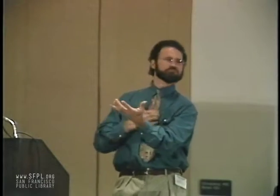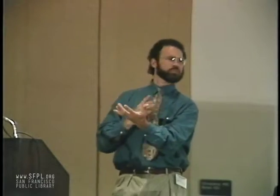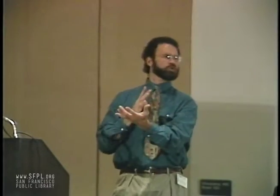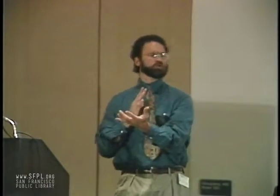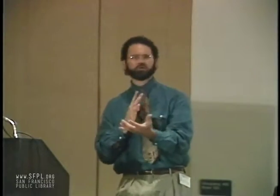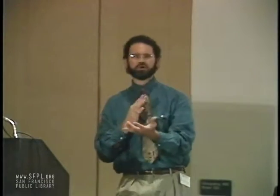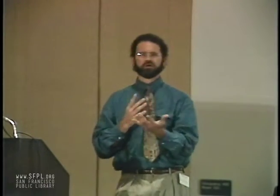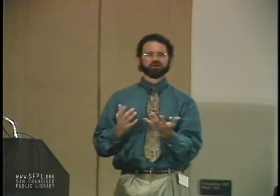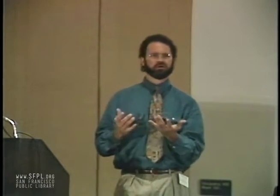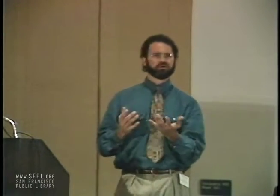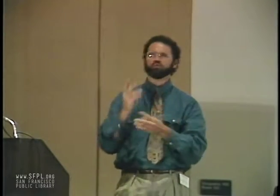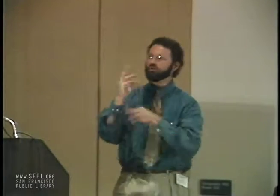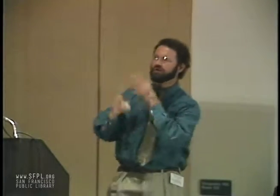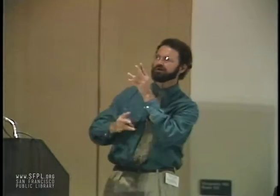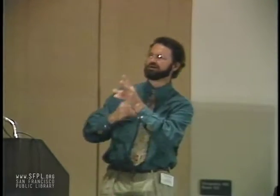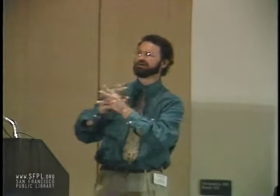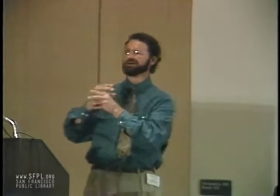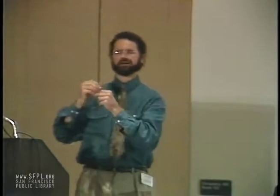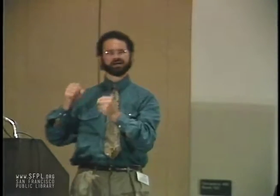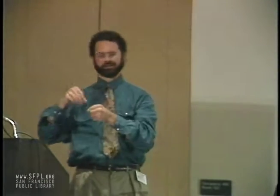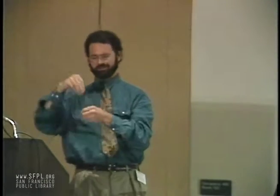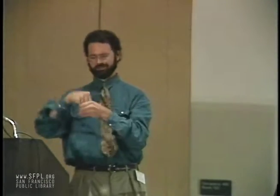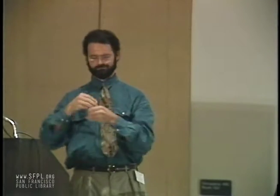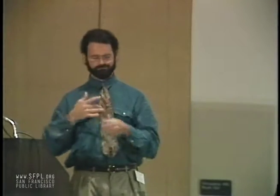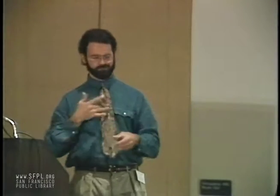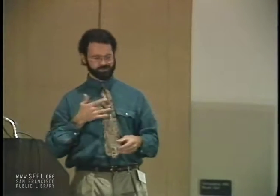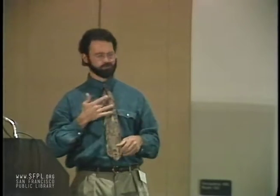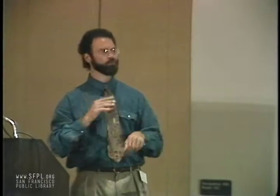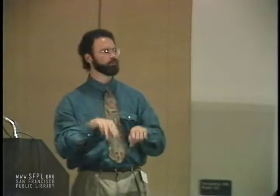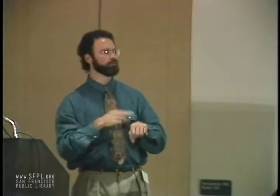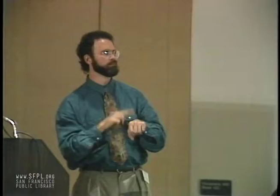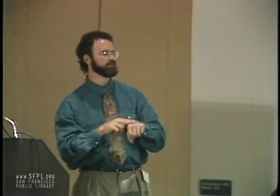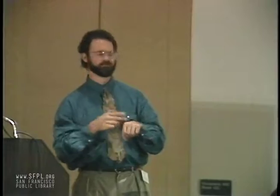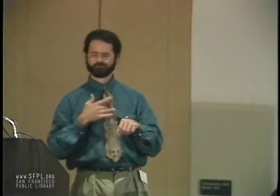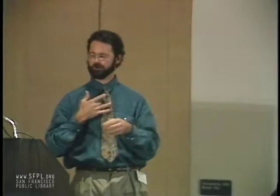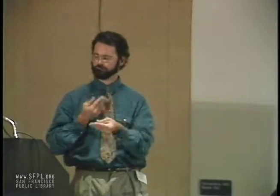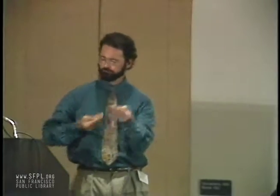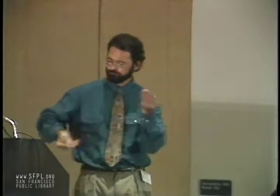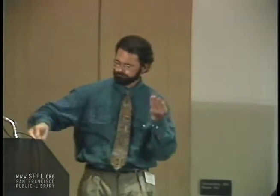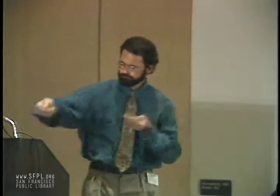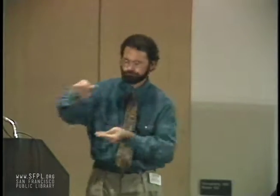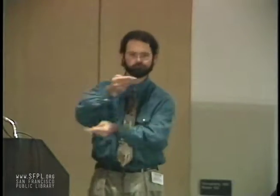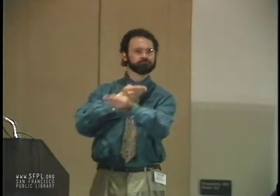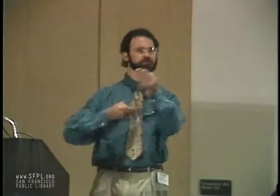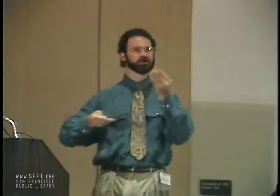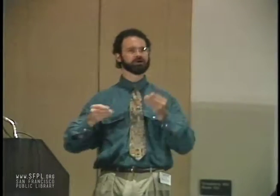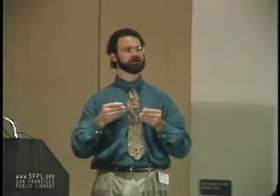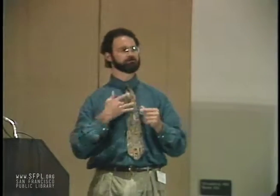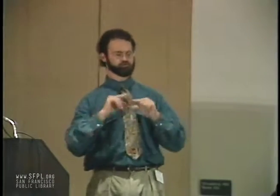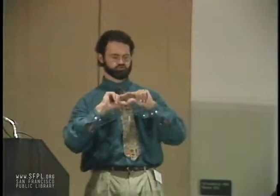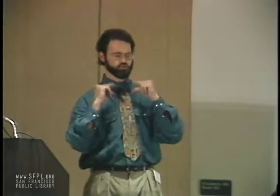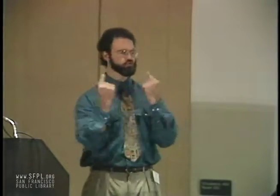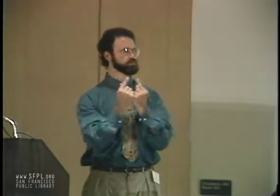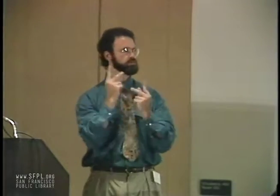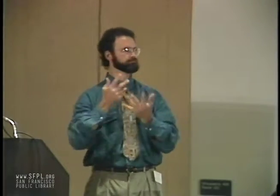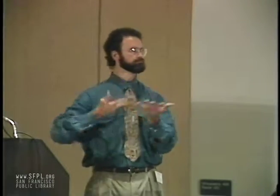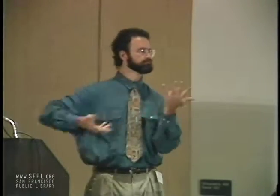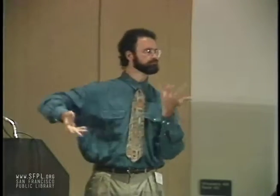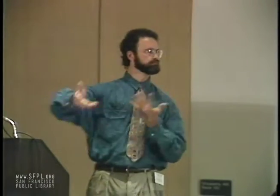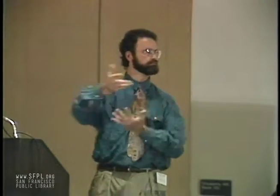You know, what do we want our lives to be like? We want to feel normal. We want to feel bonded to the world. We